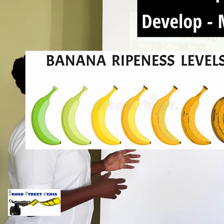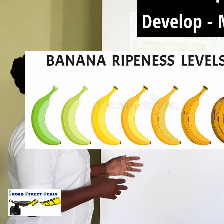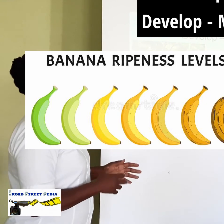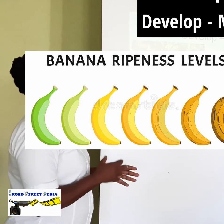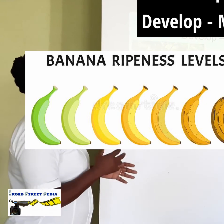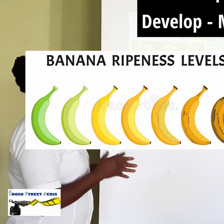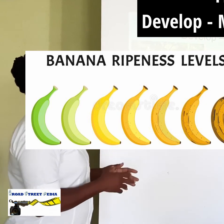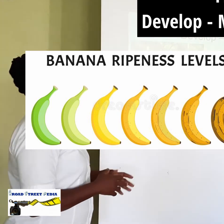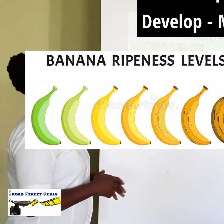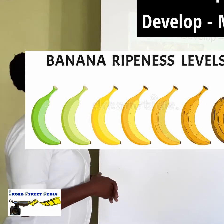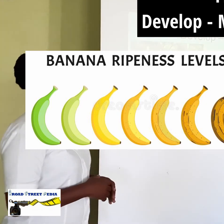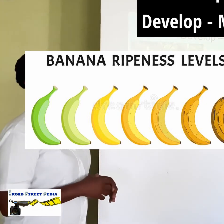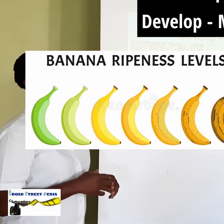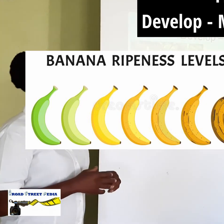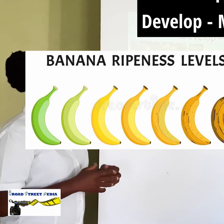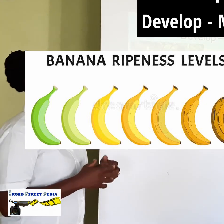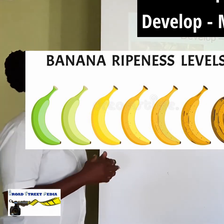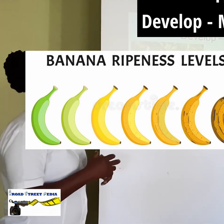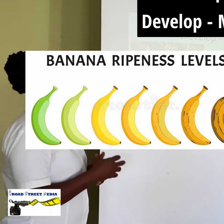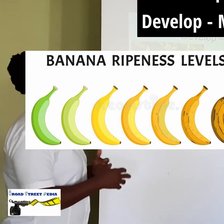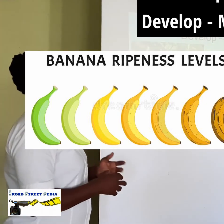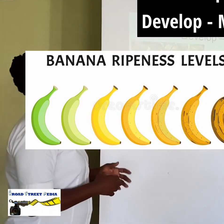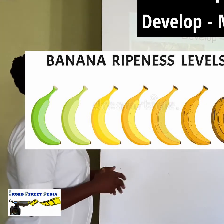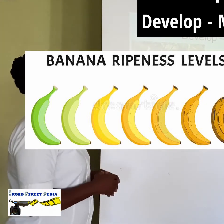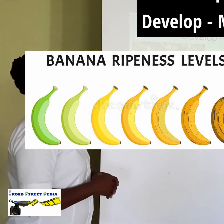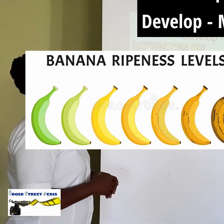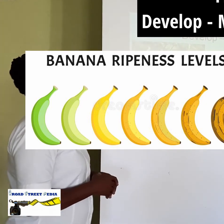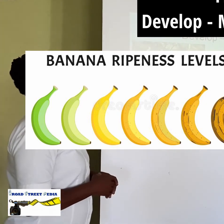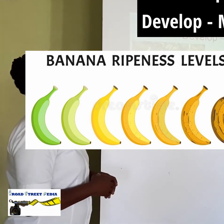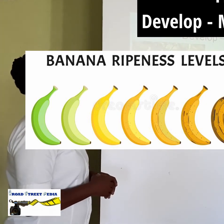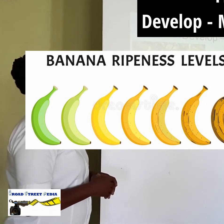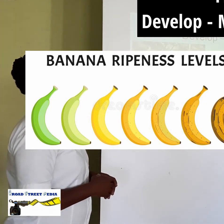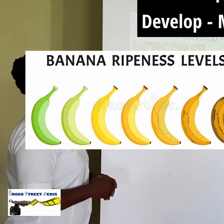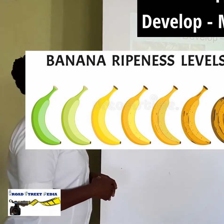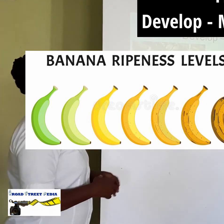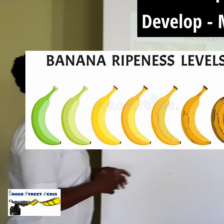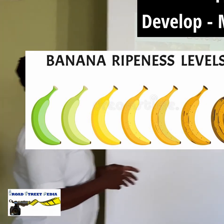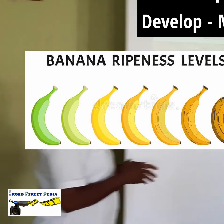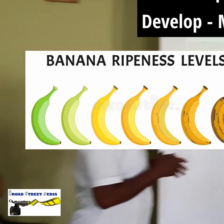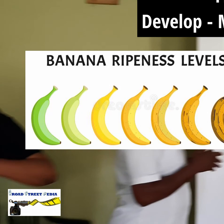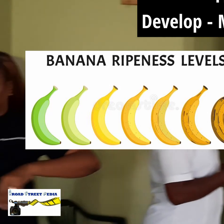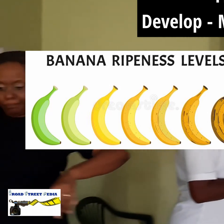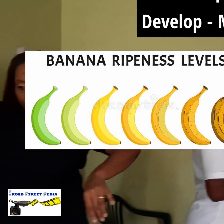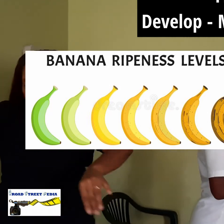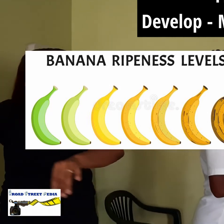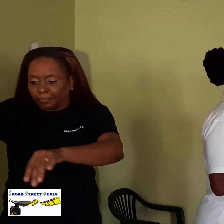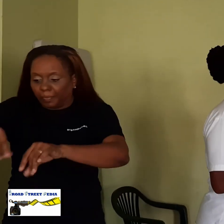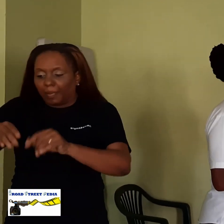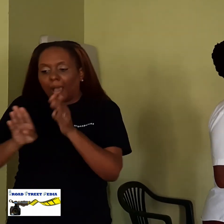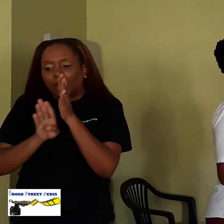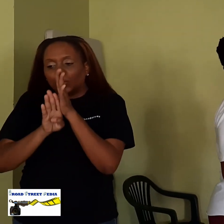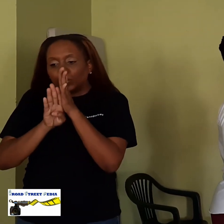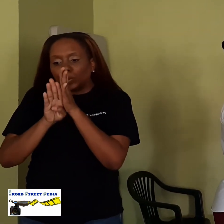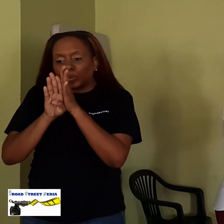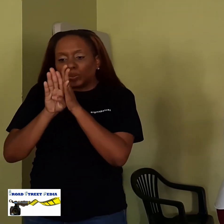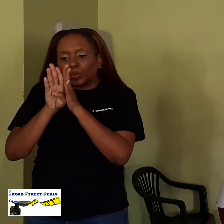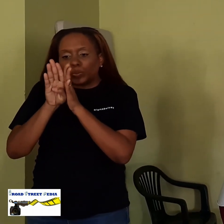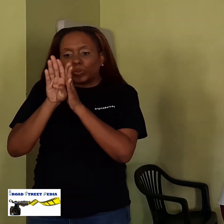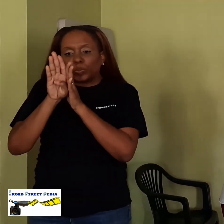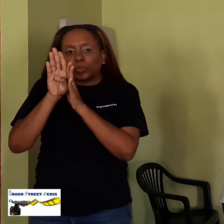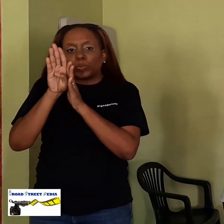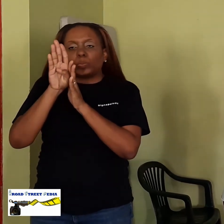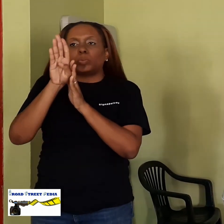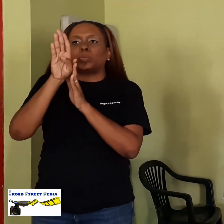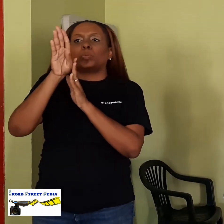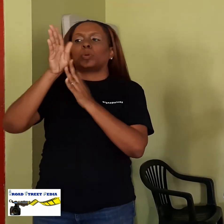So we go from the development, which is the farming that we have done, onto our mature crops, and to the ripening